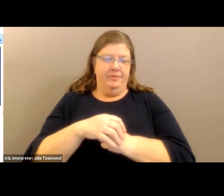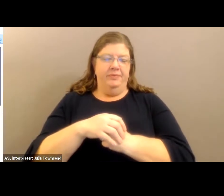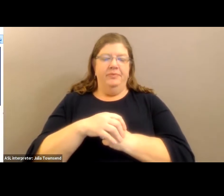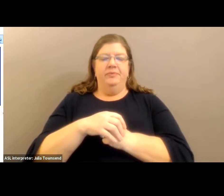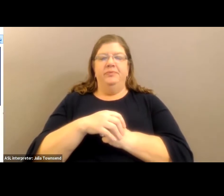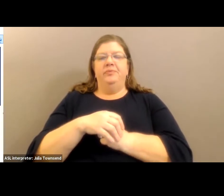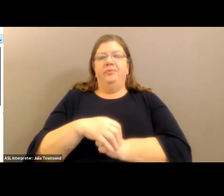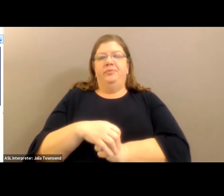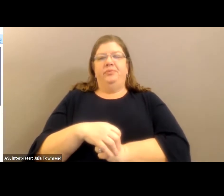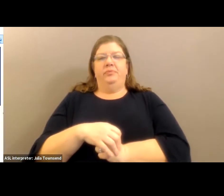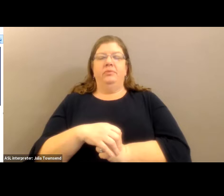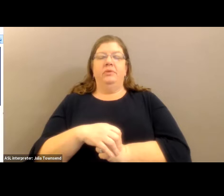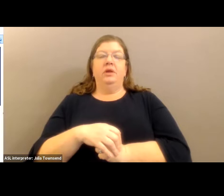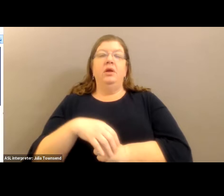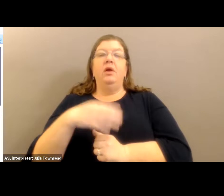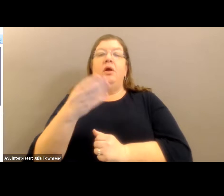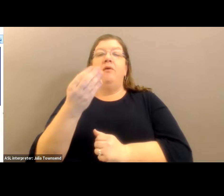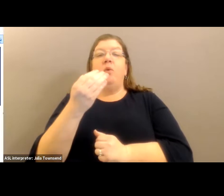There are 14.6